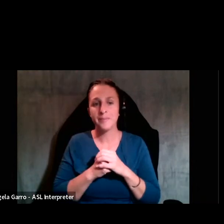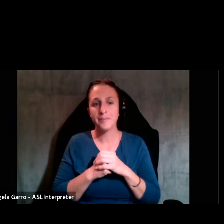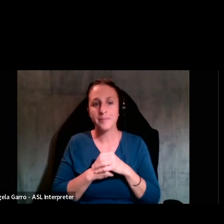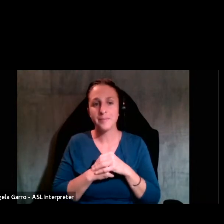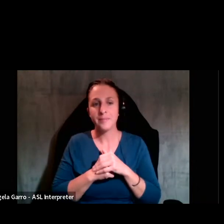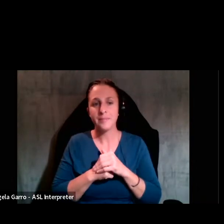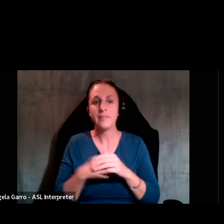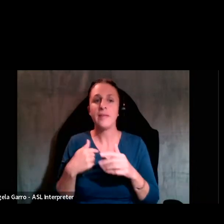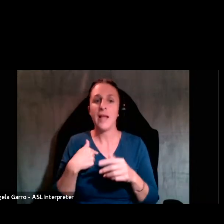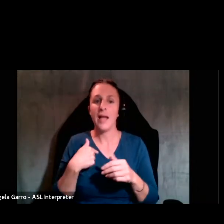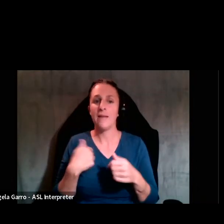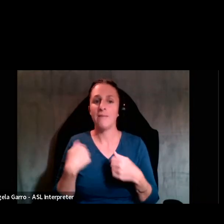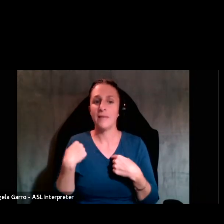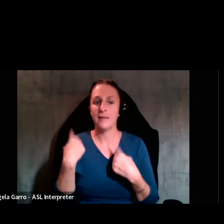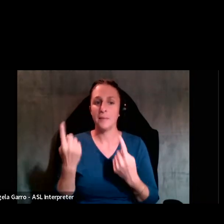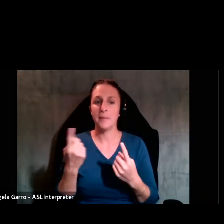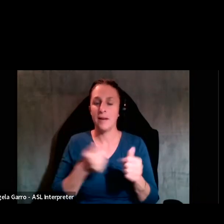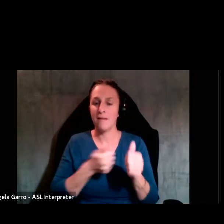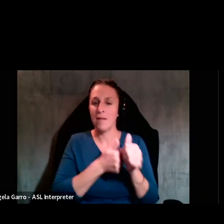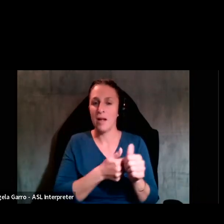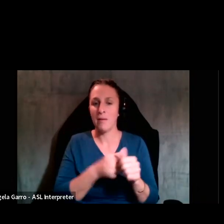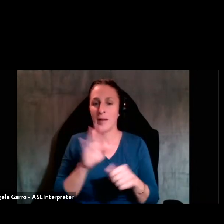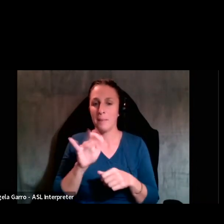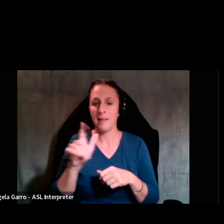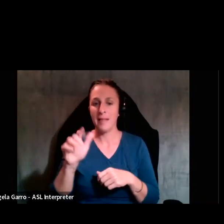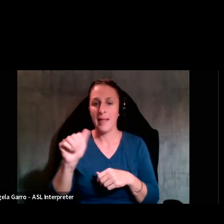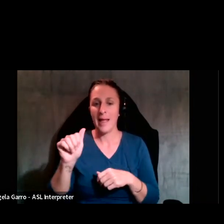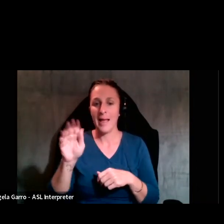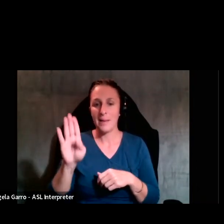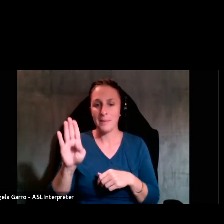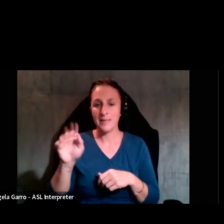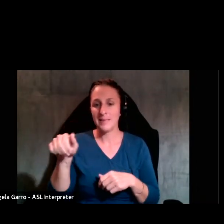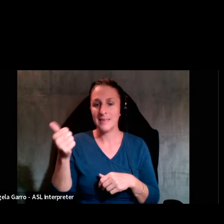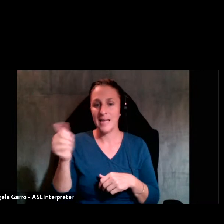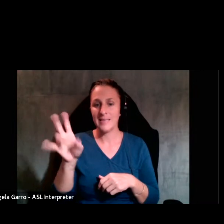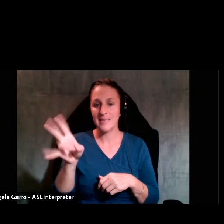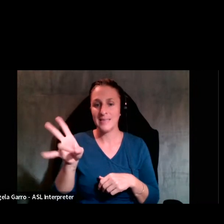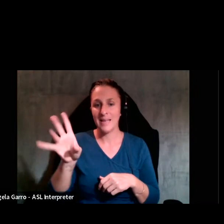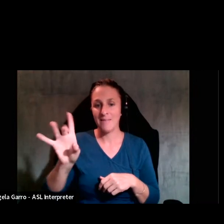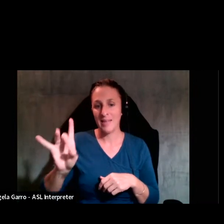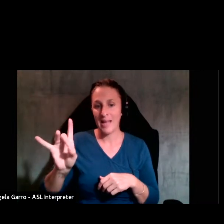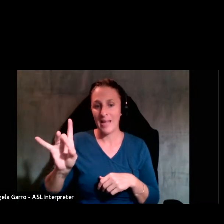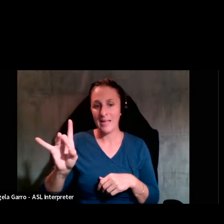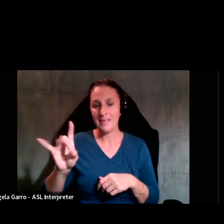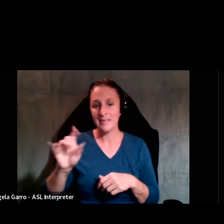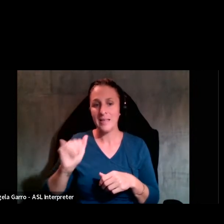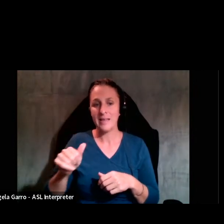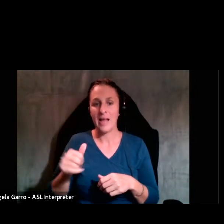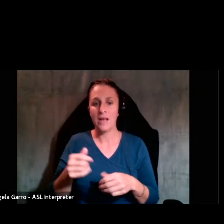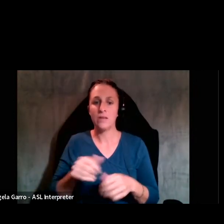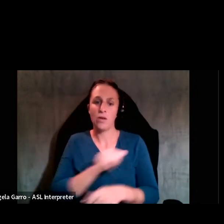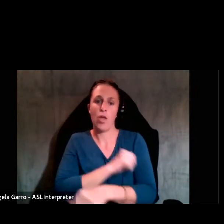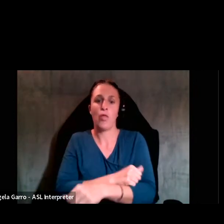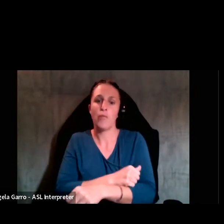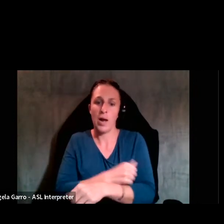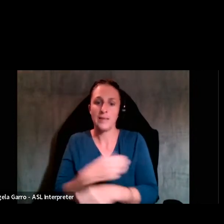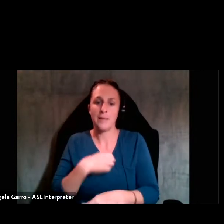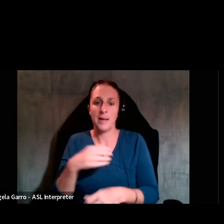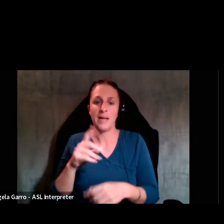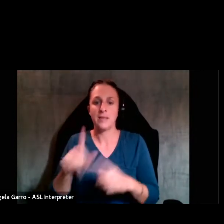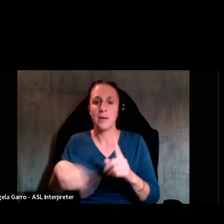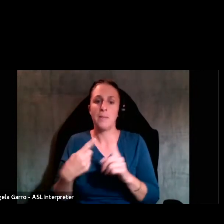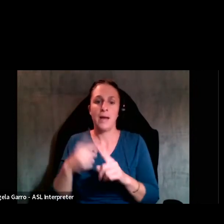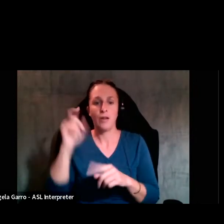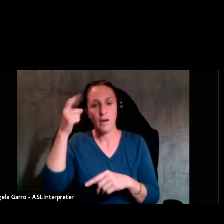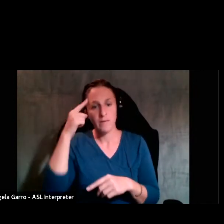I've been following the bill AB 1078, which authorizes complaints regarding governing board